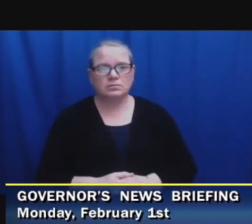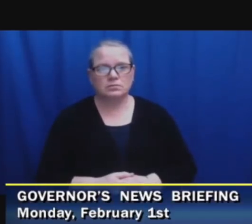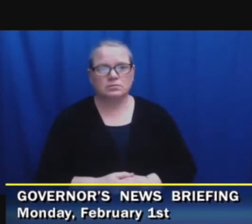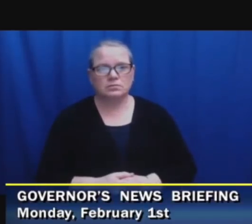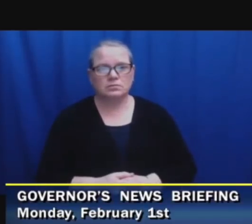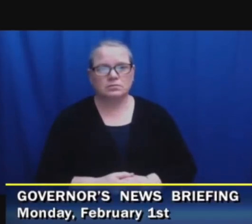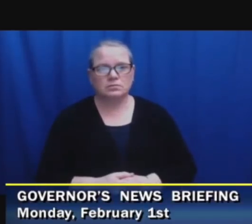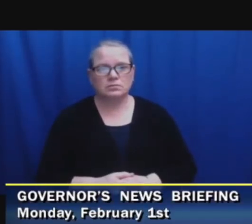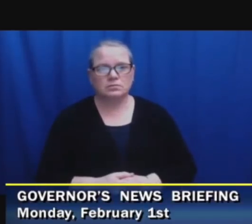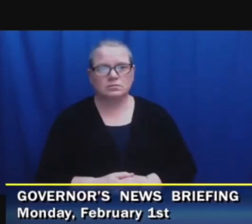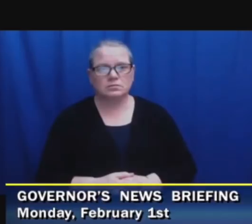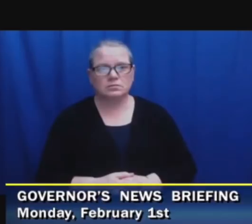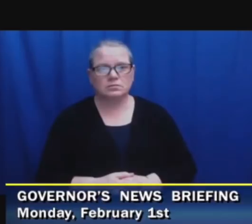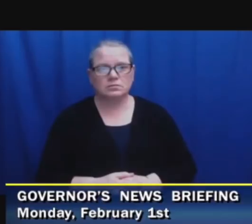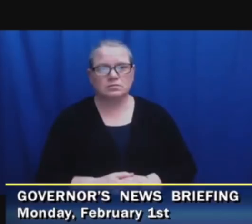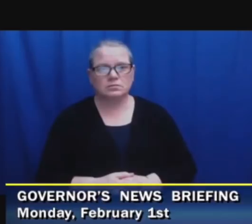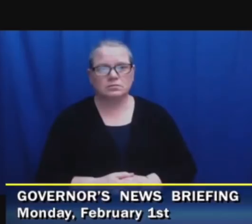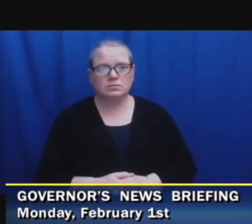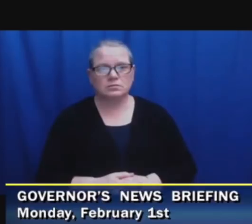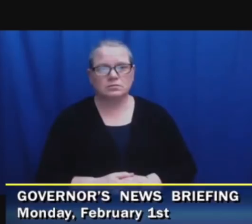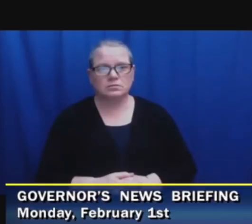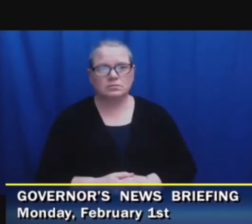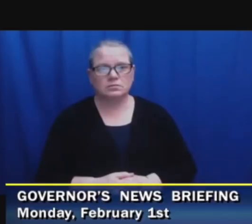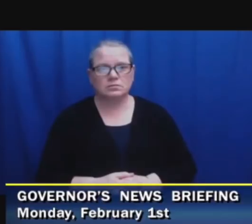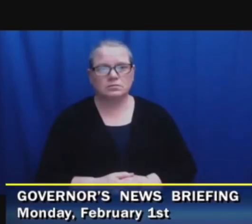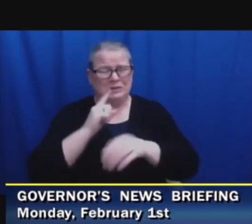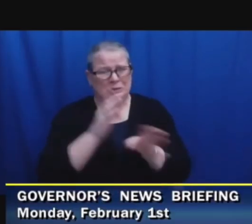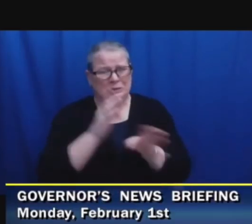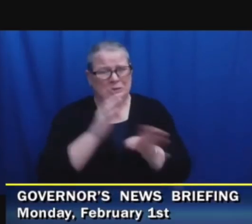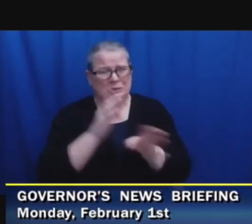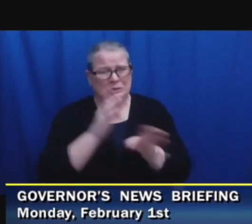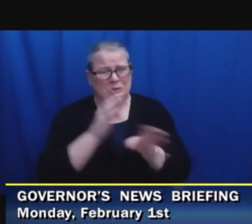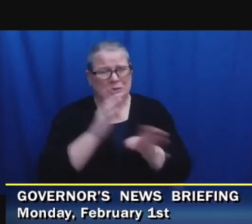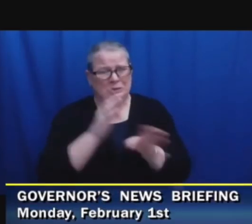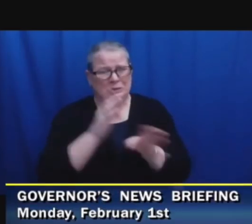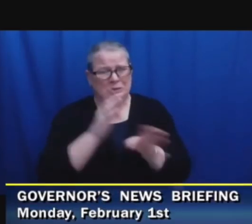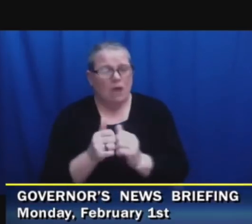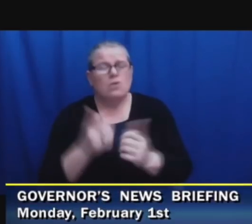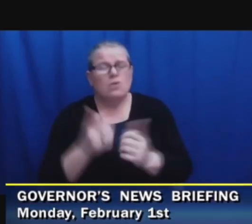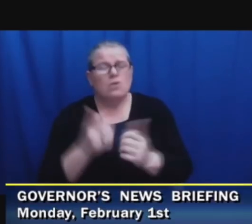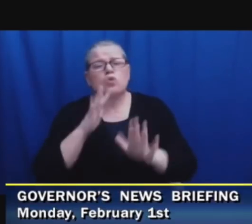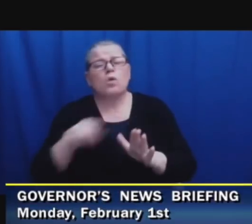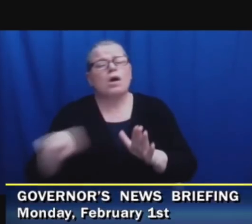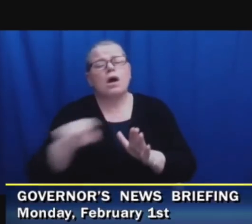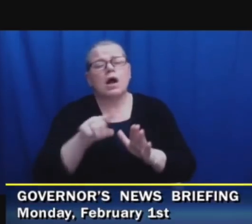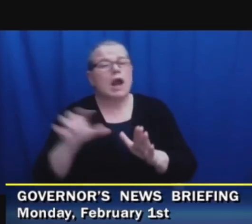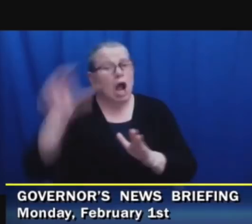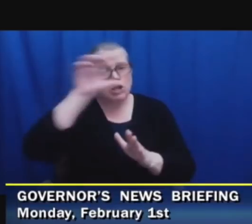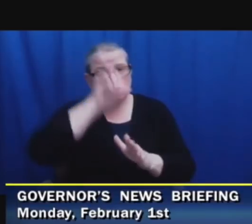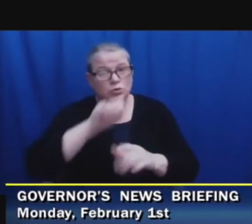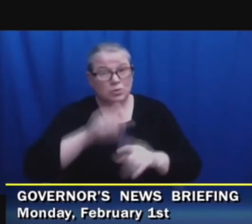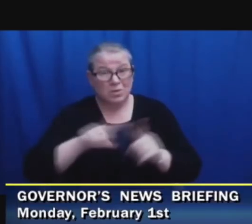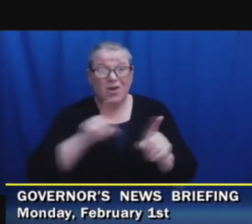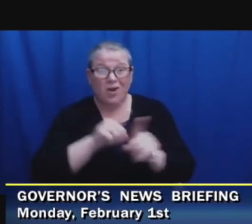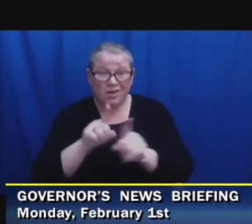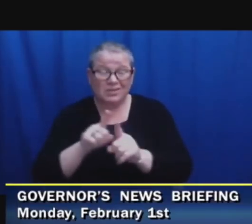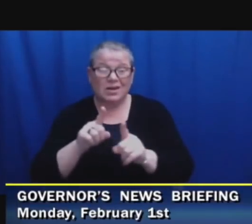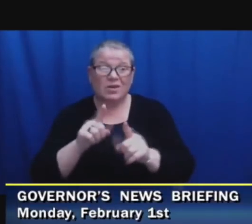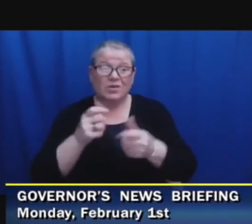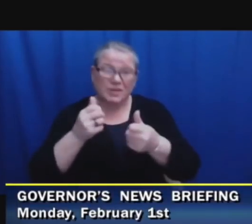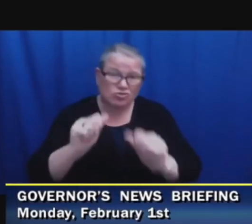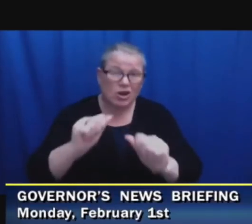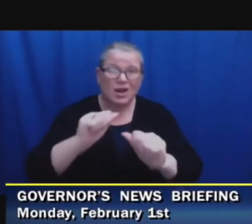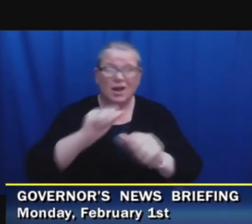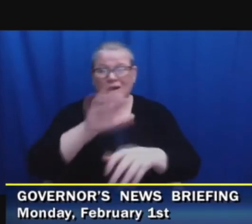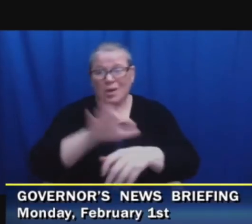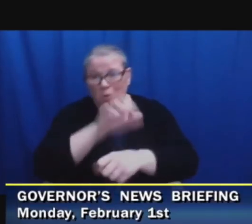plan. So what would you recommend? Because you say that you don't want them to assume anything, but they are also trying to, schedule